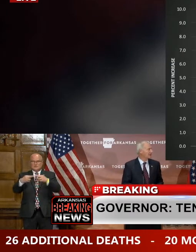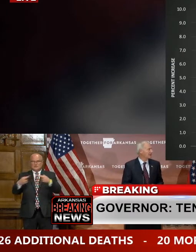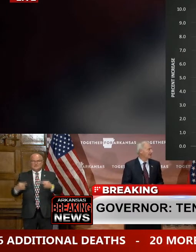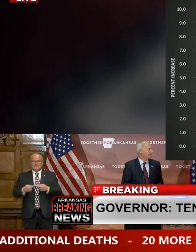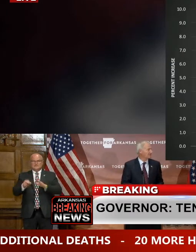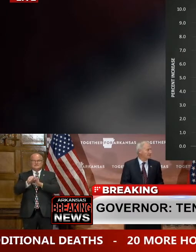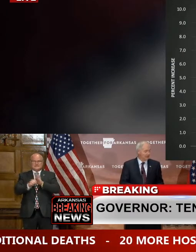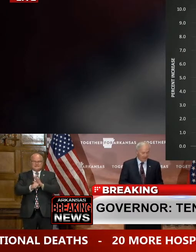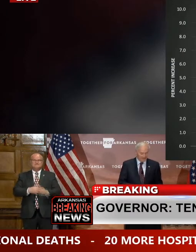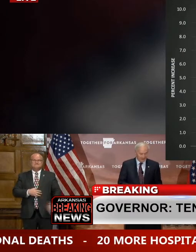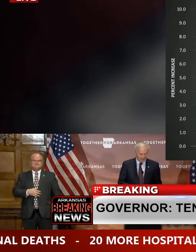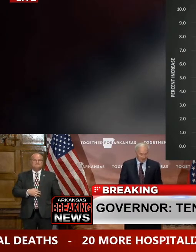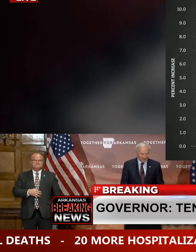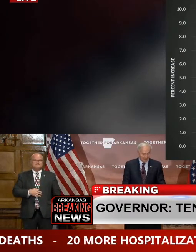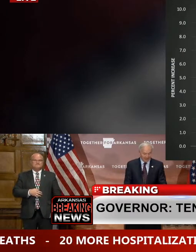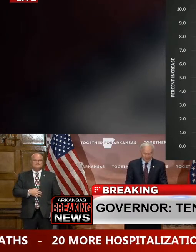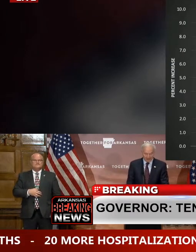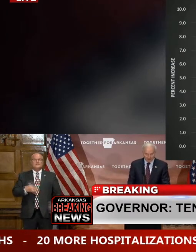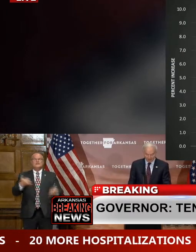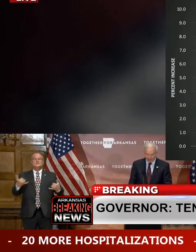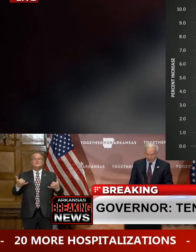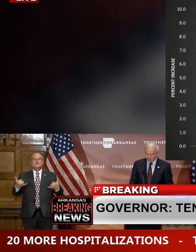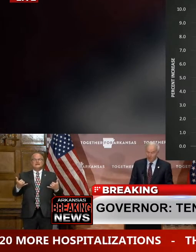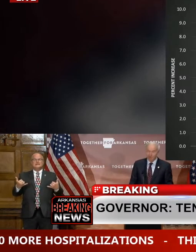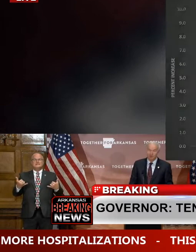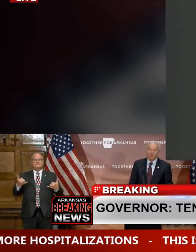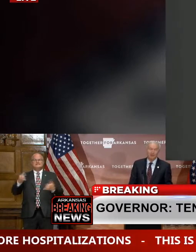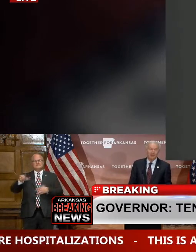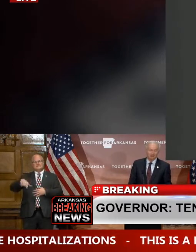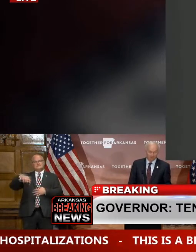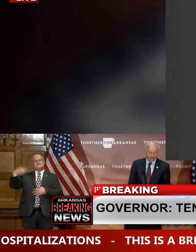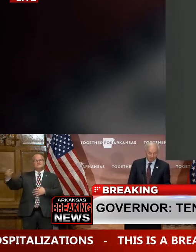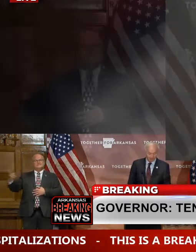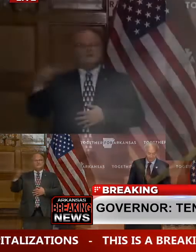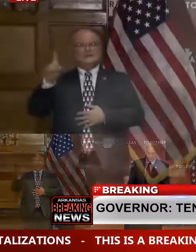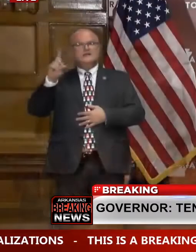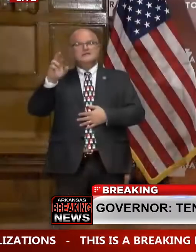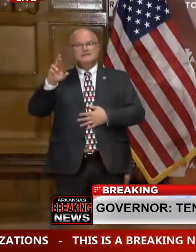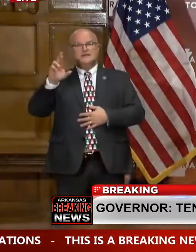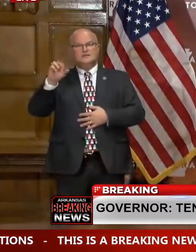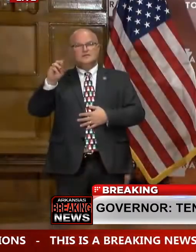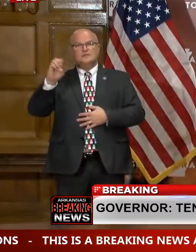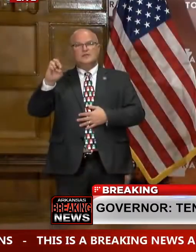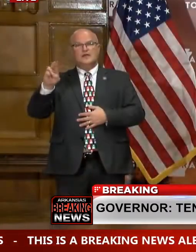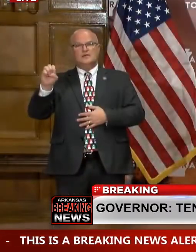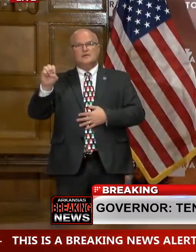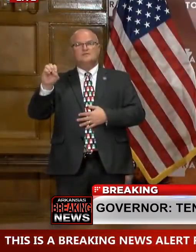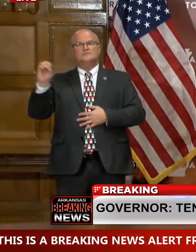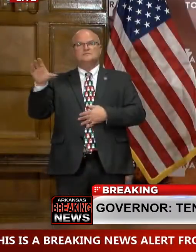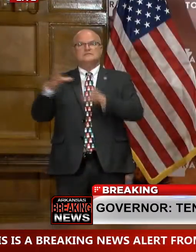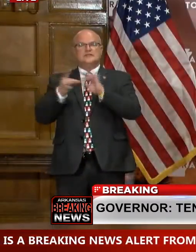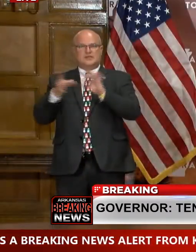of our state. And so with that, let me turn it over to Dr. Romero for his comments.